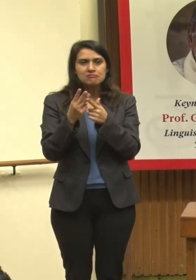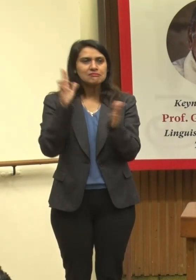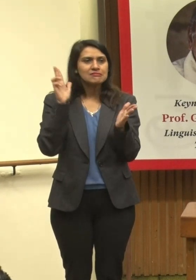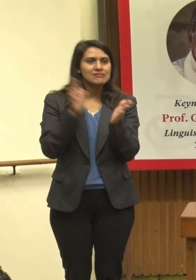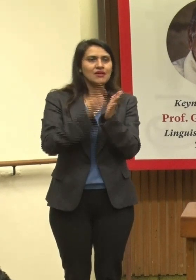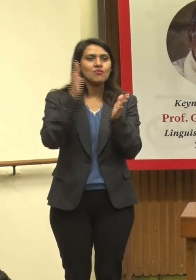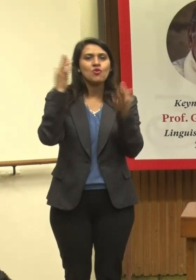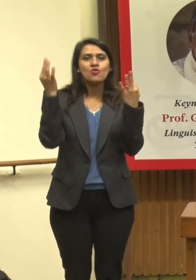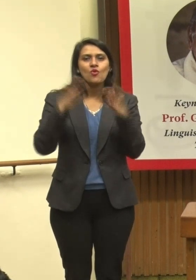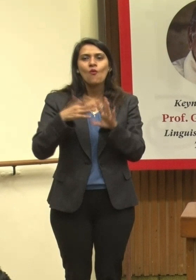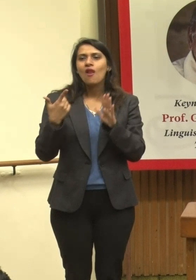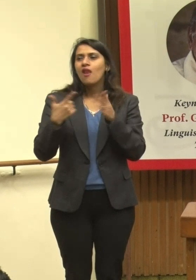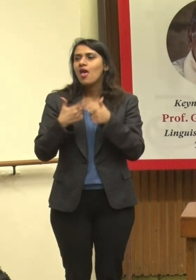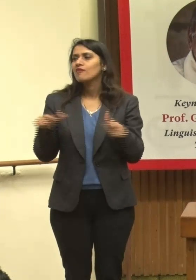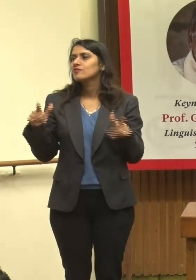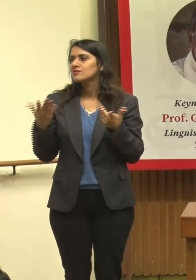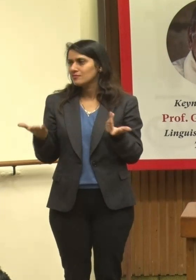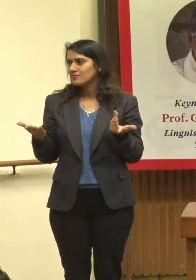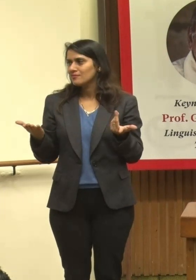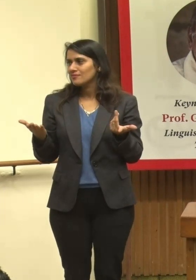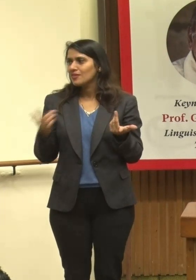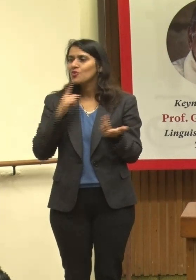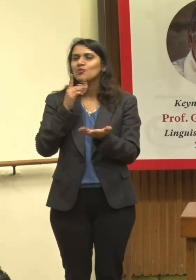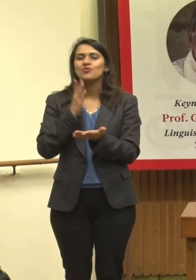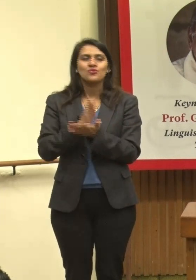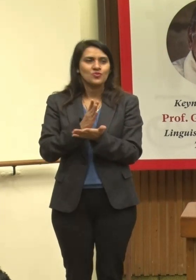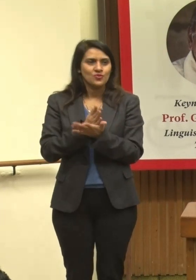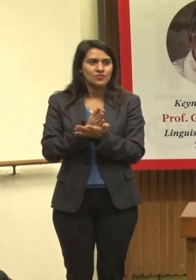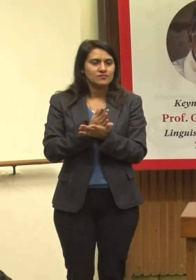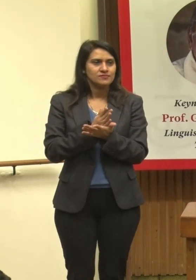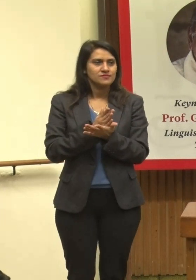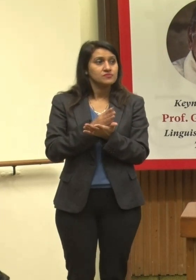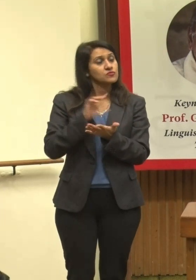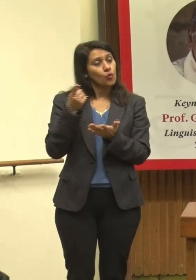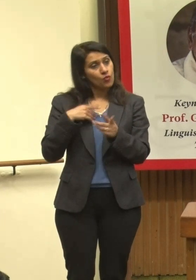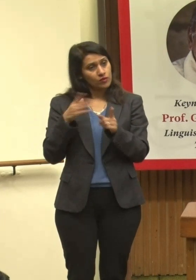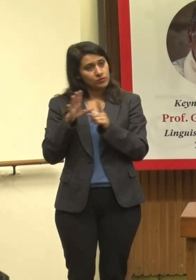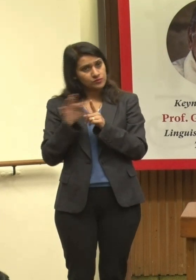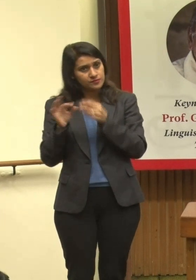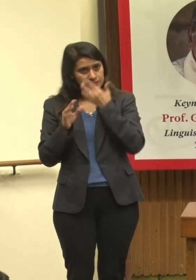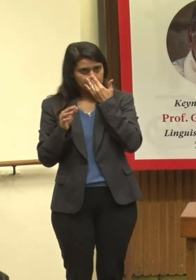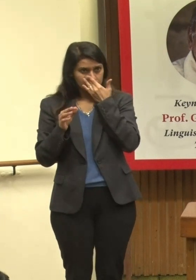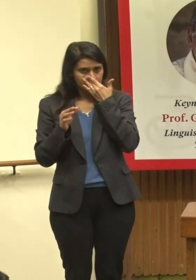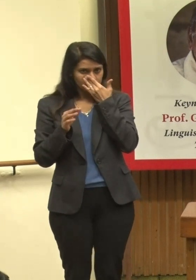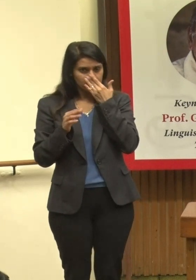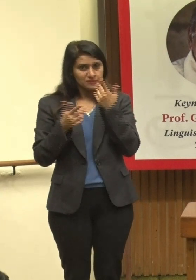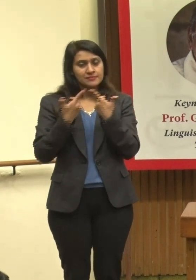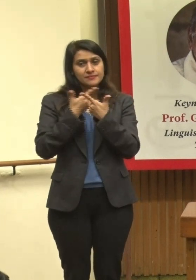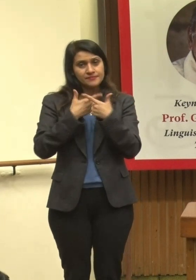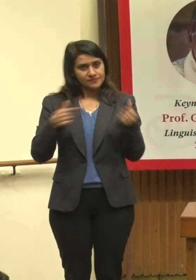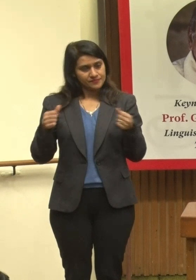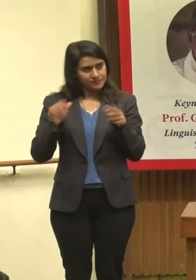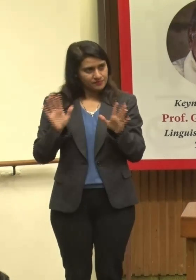new language reality now. Therefore, though we did a linguistic state